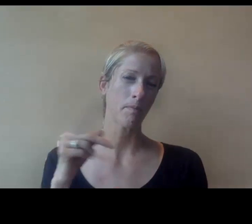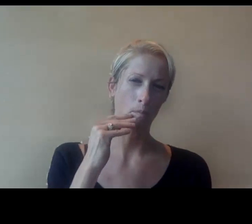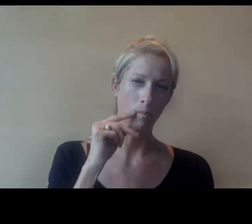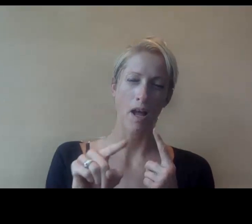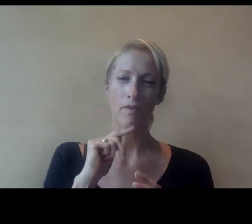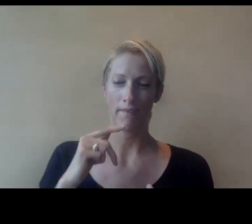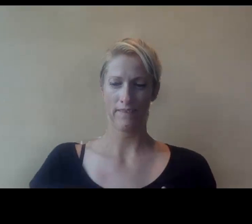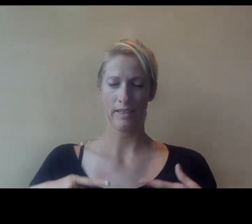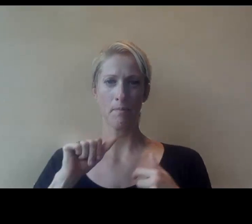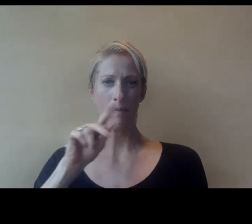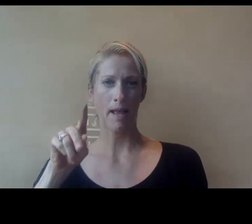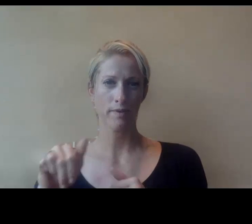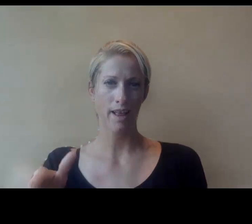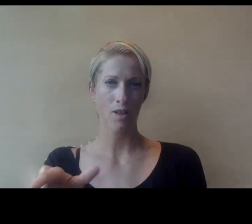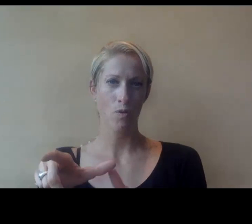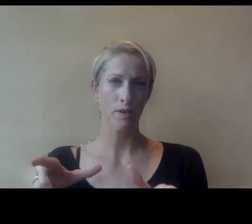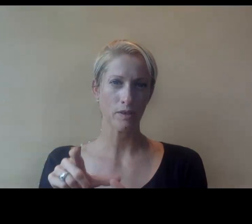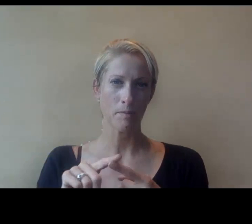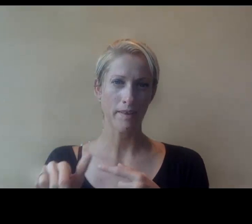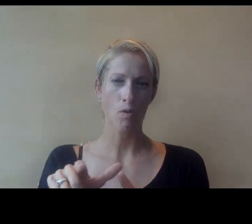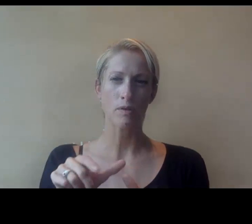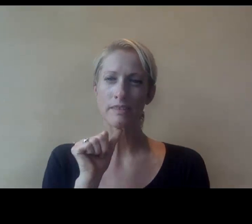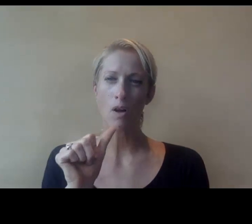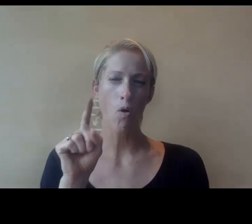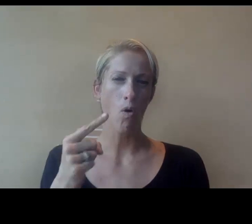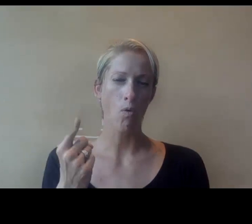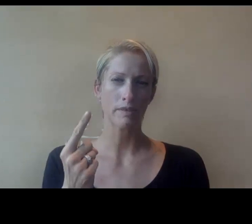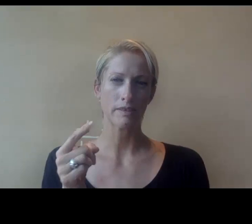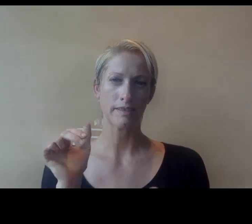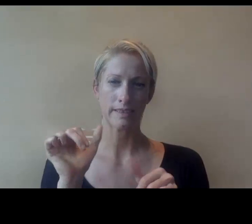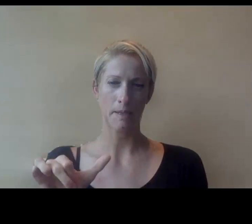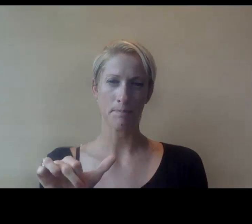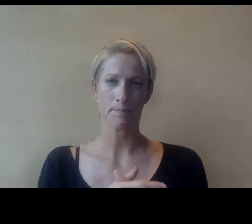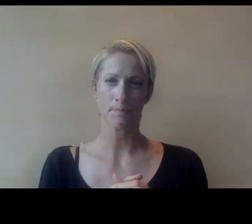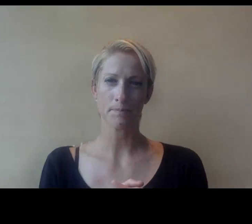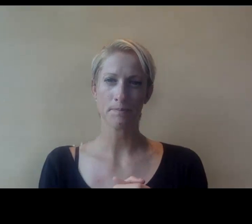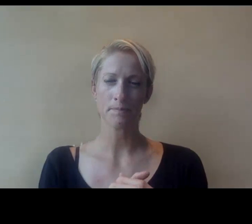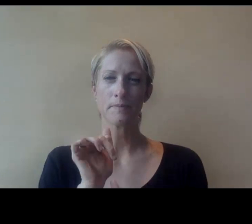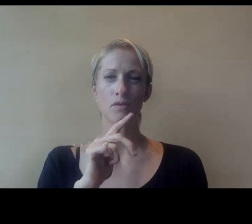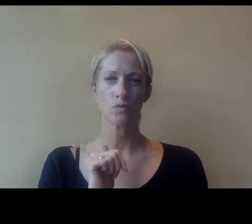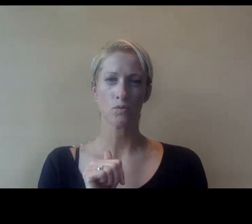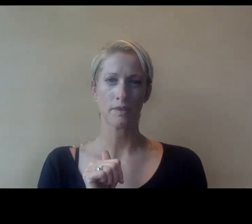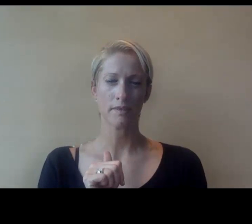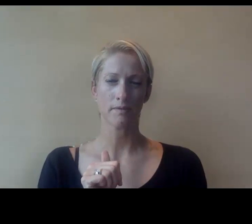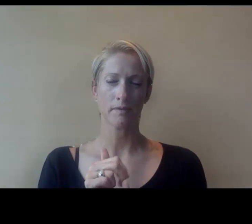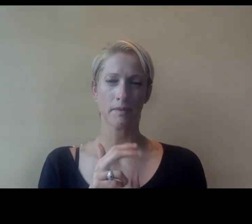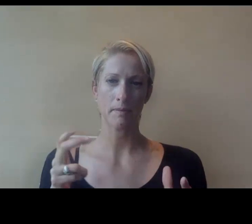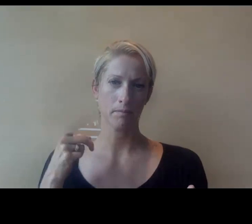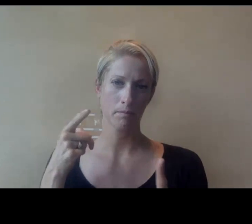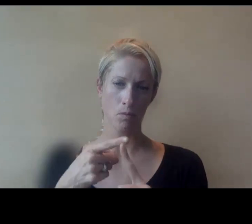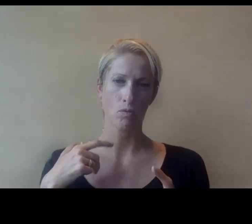to a location, but that location is not the same home that you left. And that is really, really the point that I want to raise